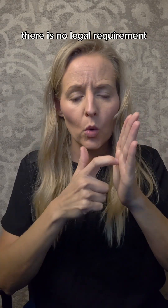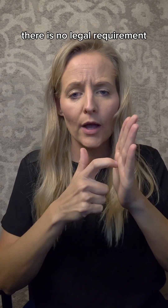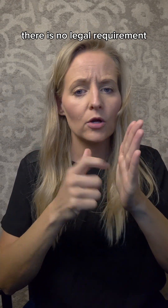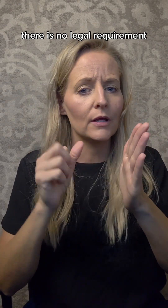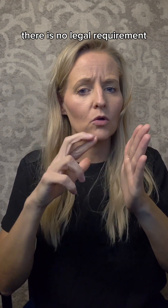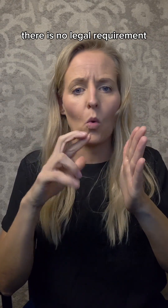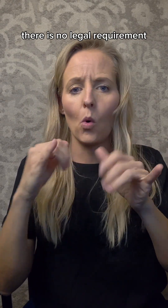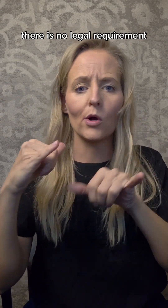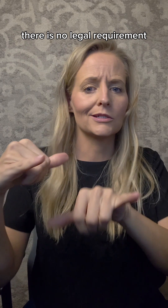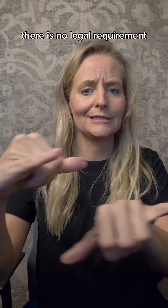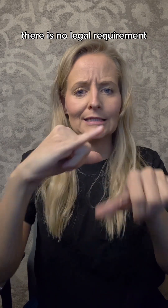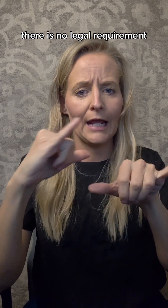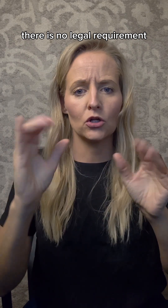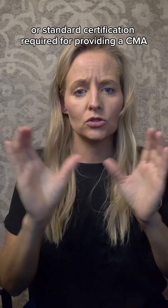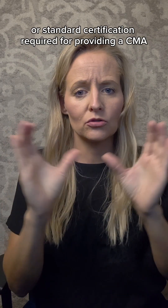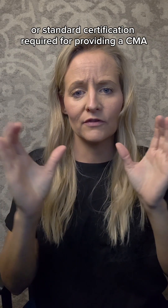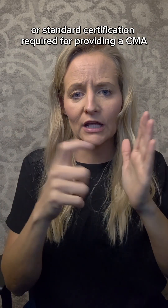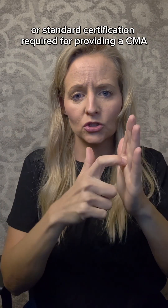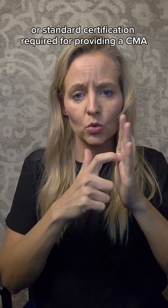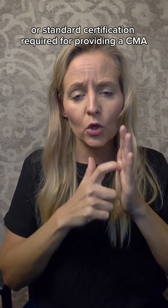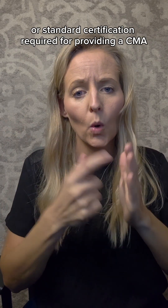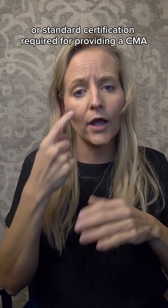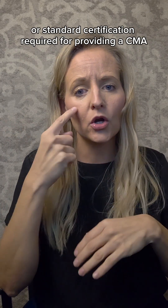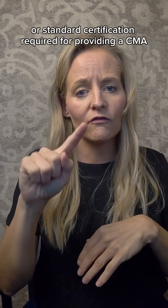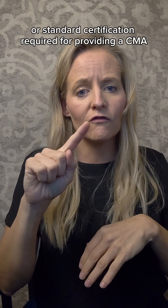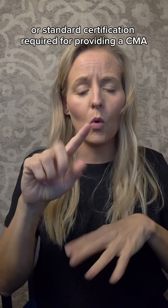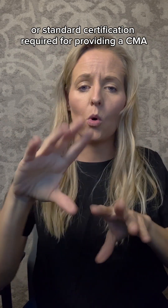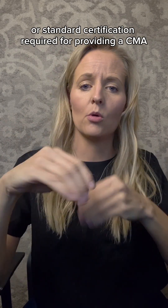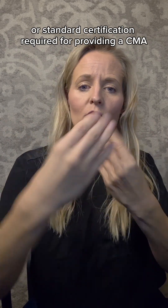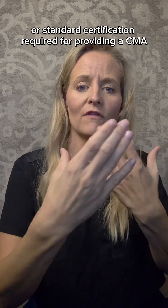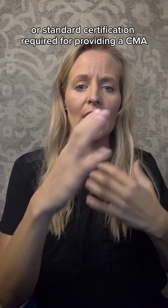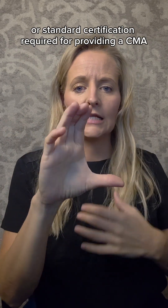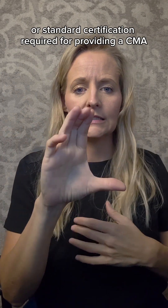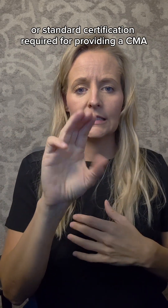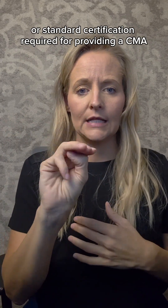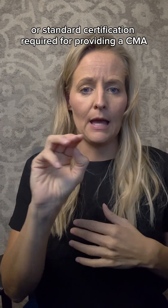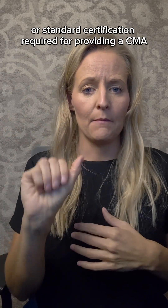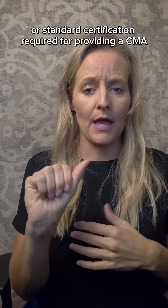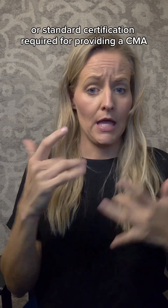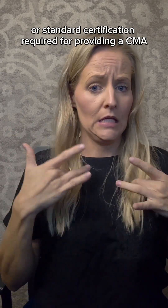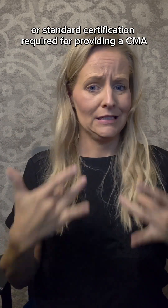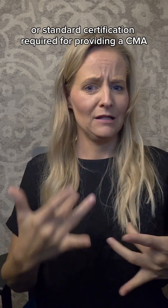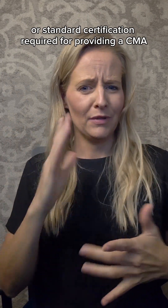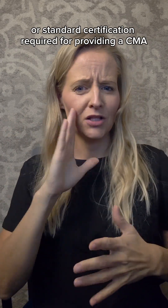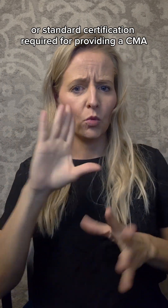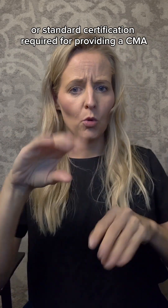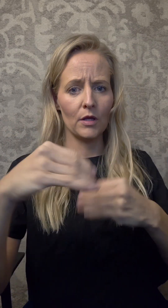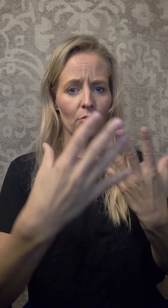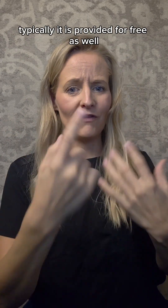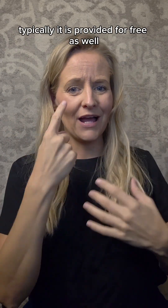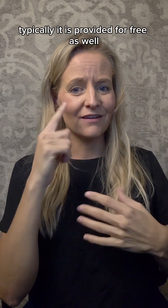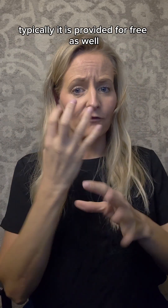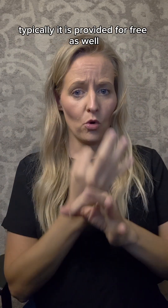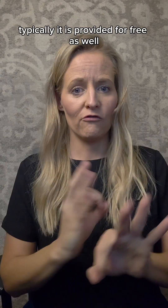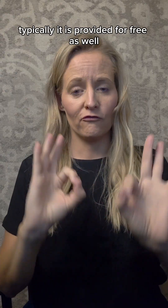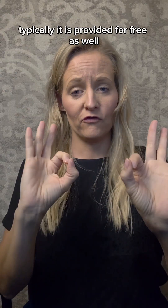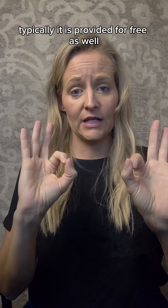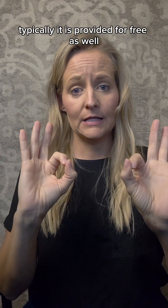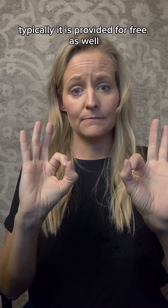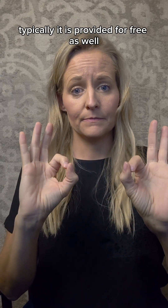no legal requirement or standard certification required for providing a CMA. Typically, it is provided for